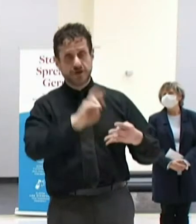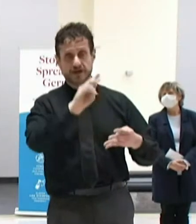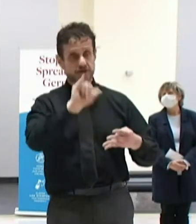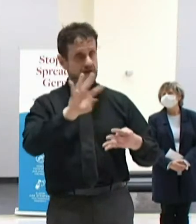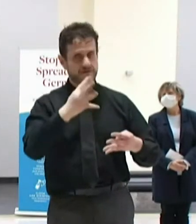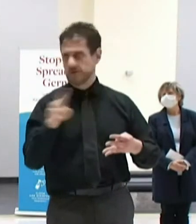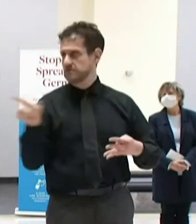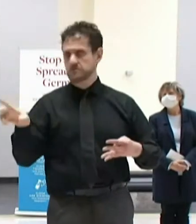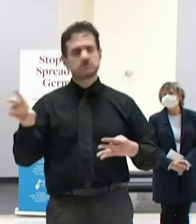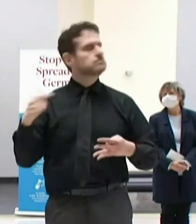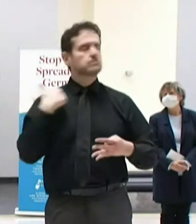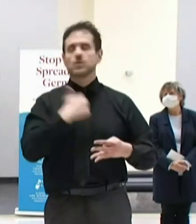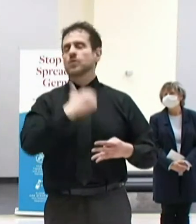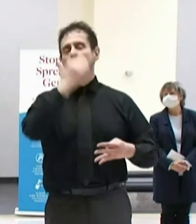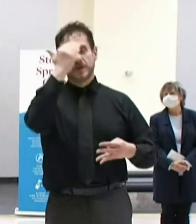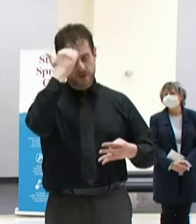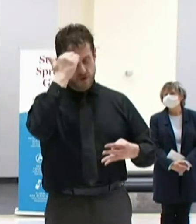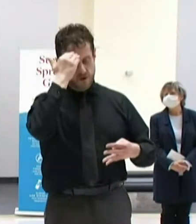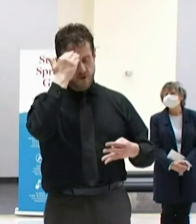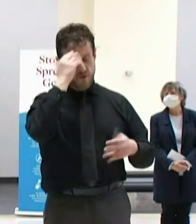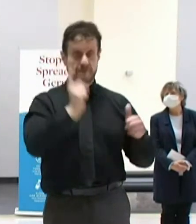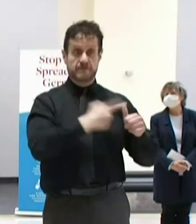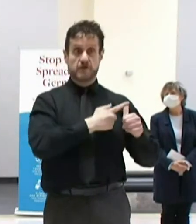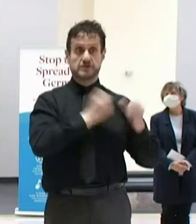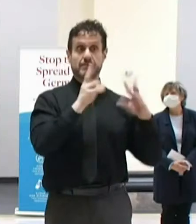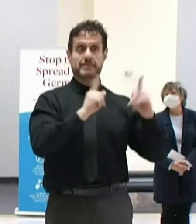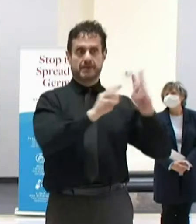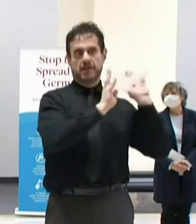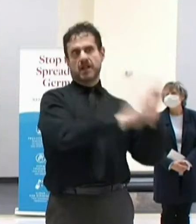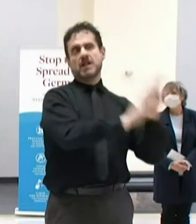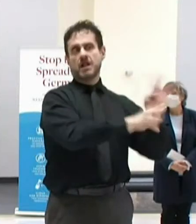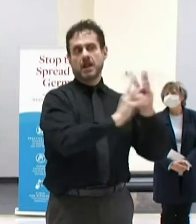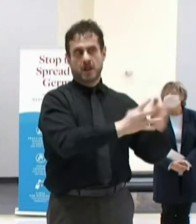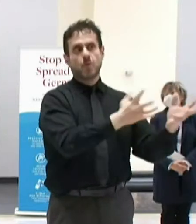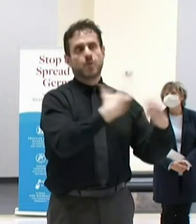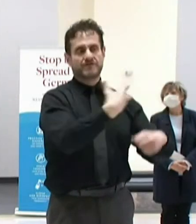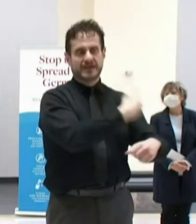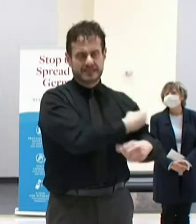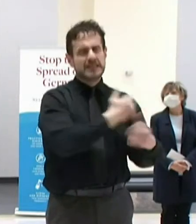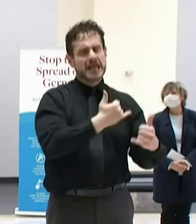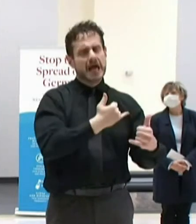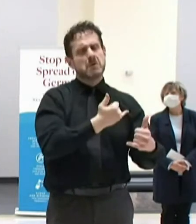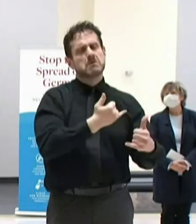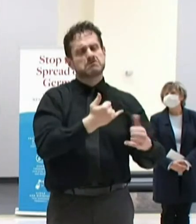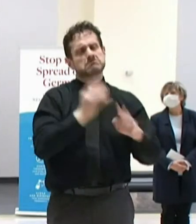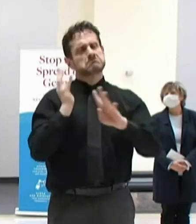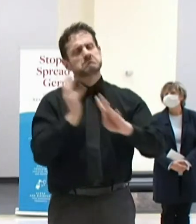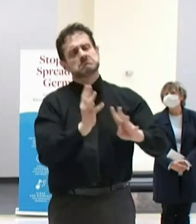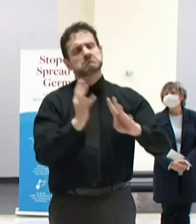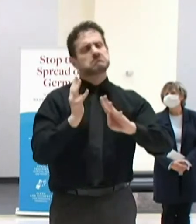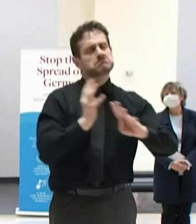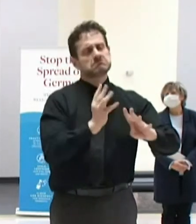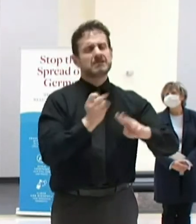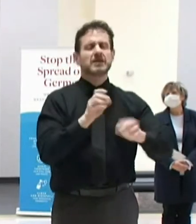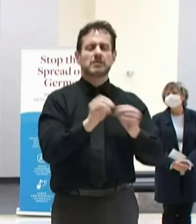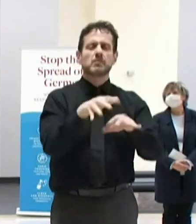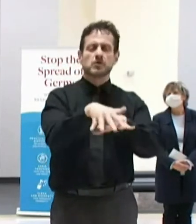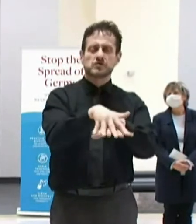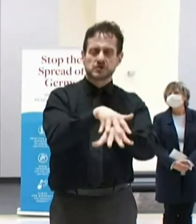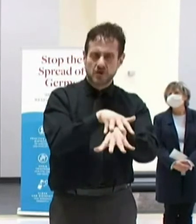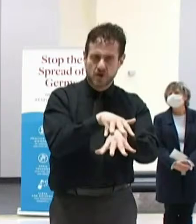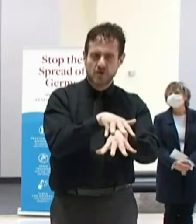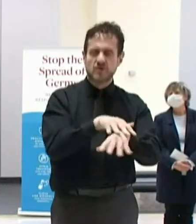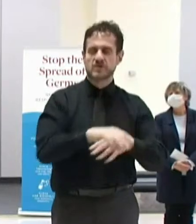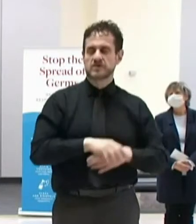No, we're well aware. We have been. I've talked about it before. We had an increase of supply and dropping